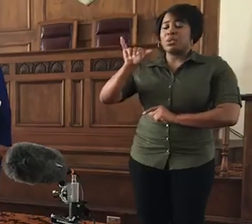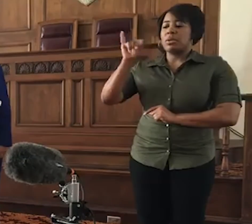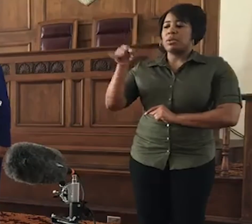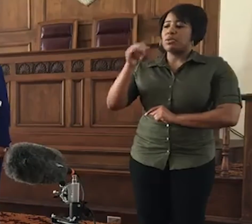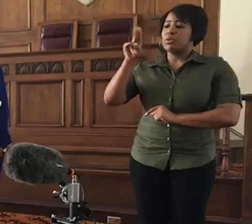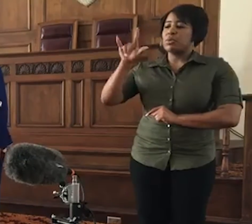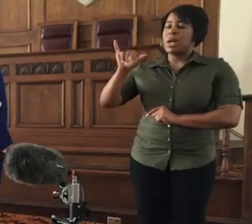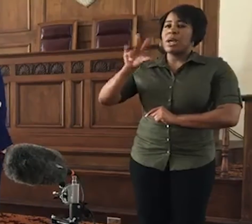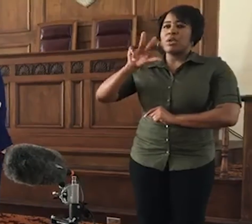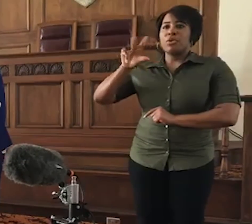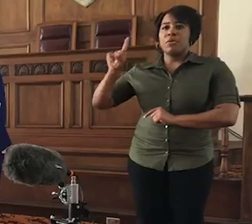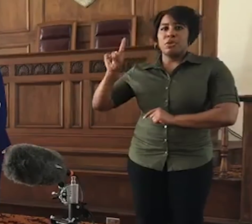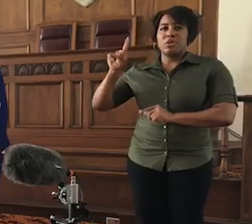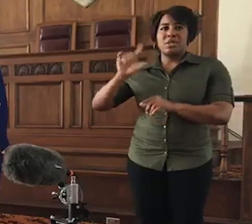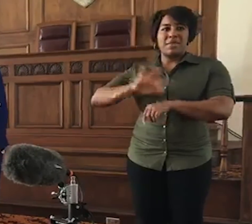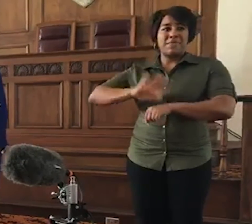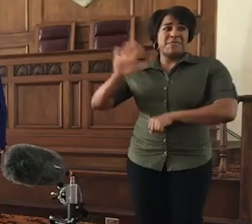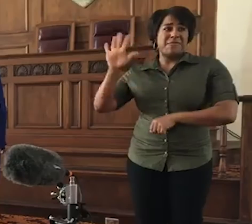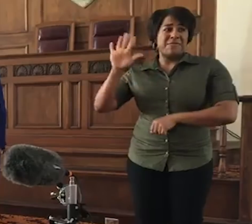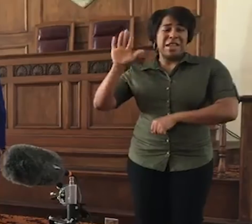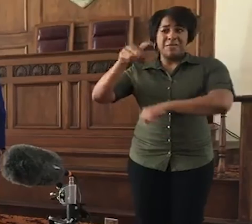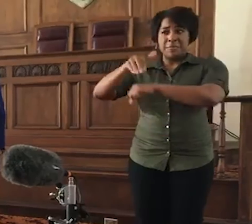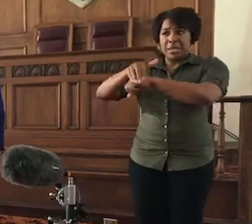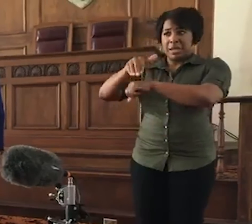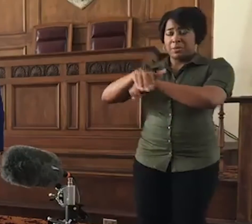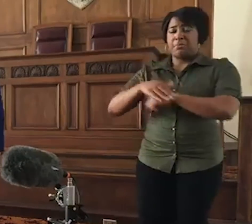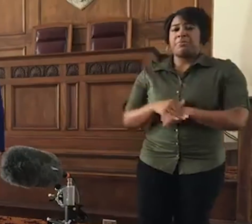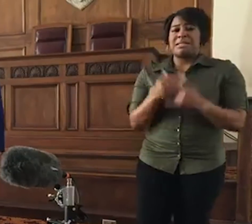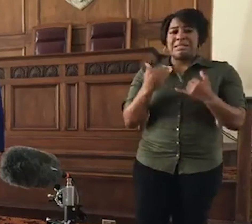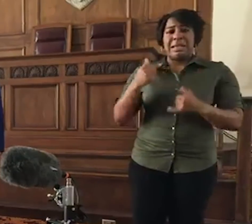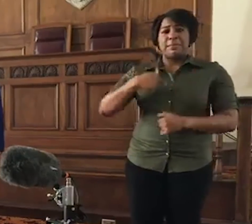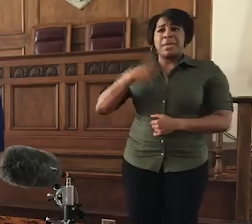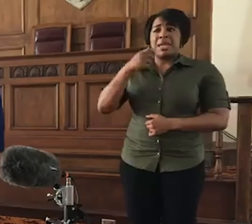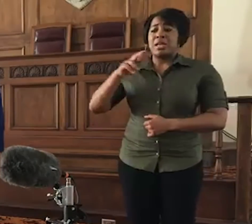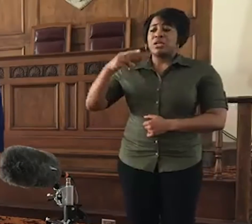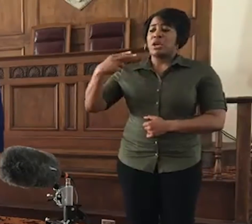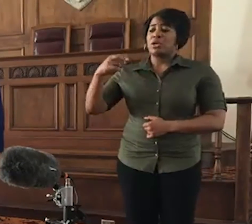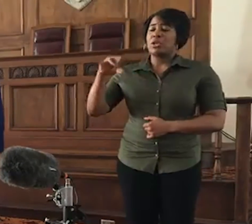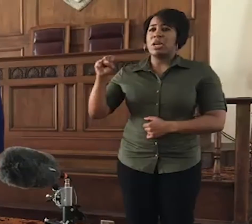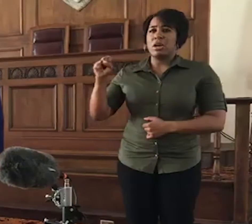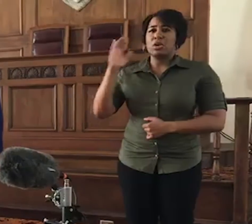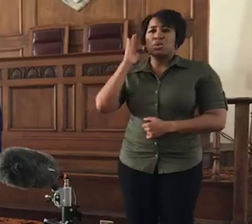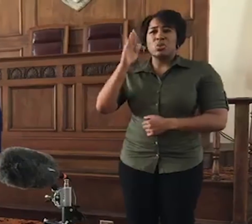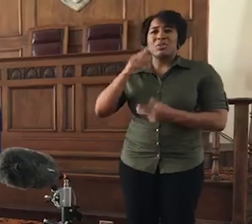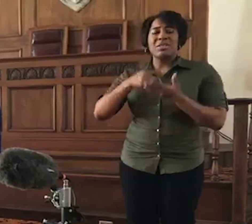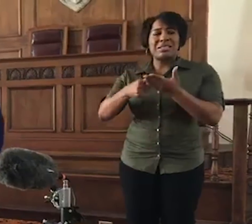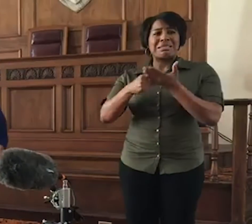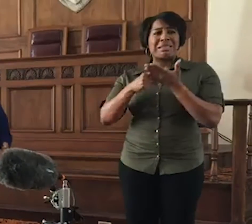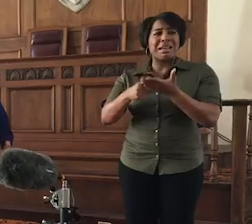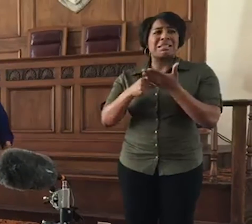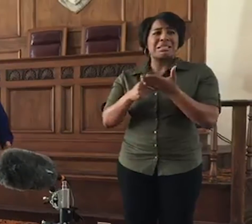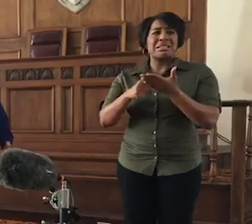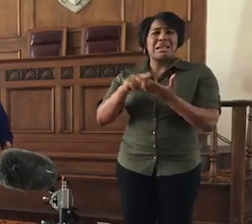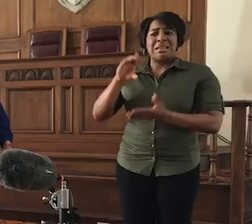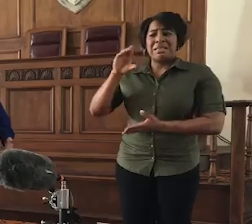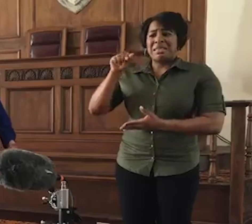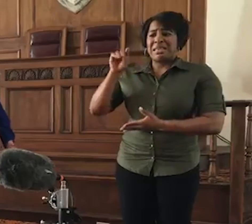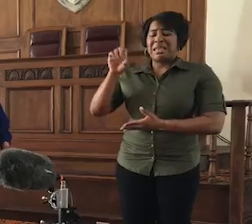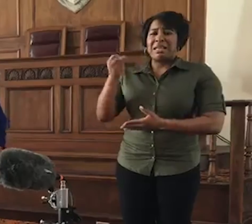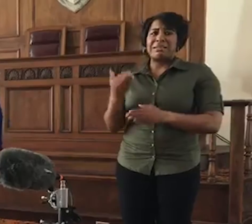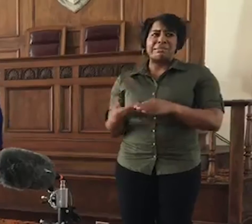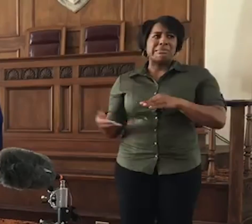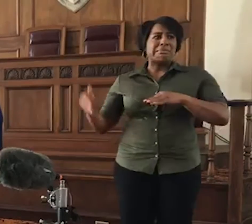p.m. And Dr. Harris and I are here today to talk about the growing number of cases despite